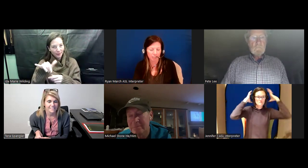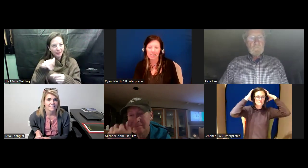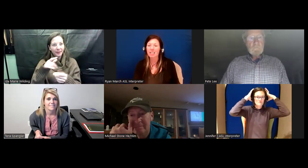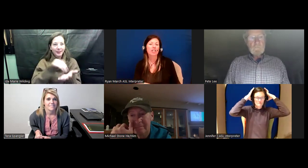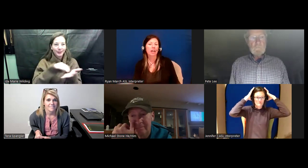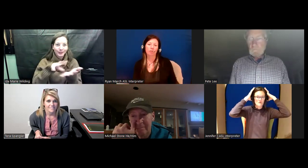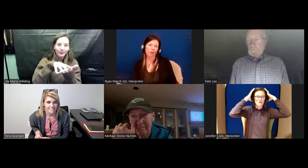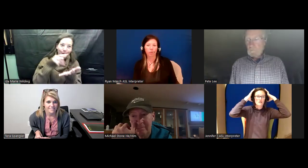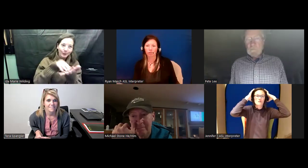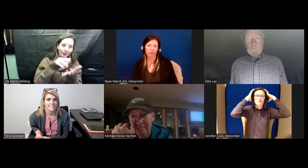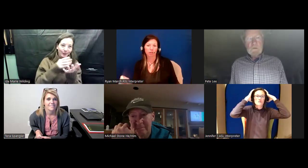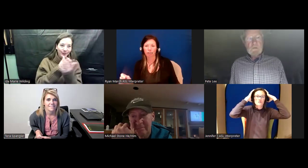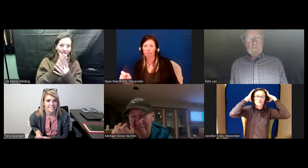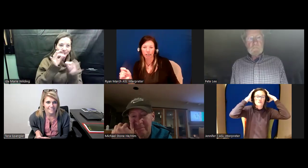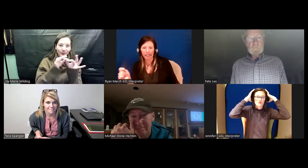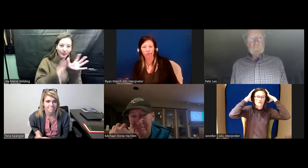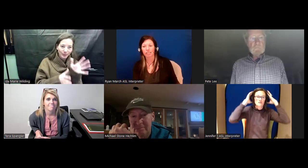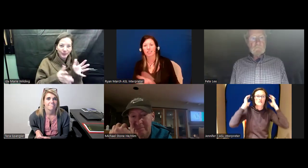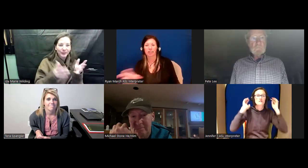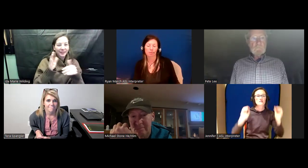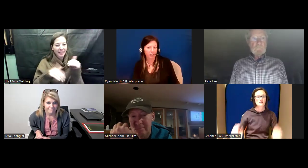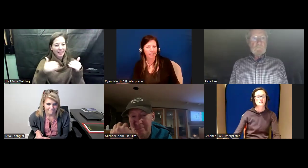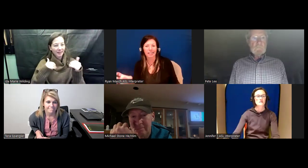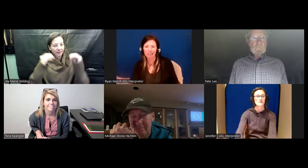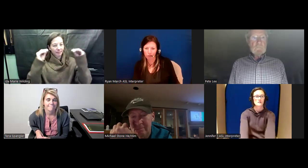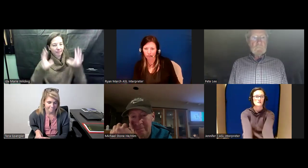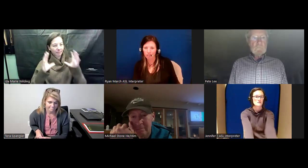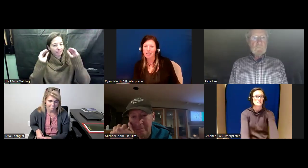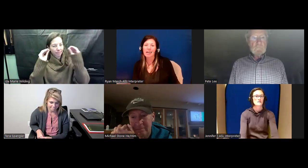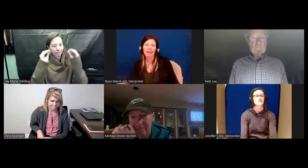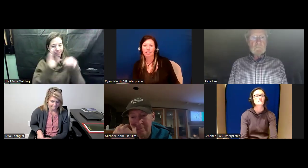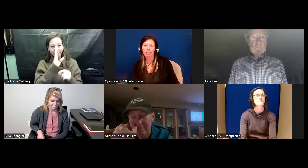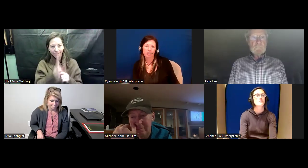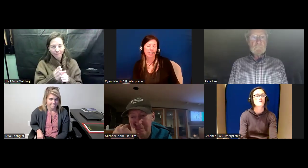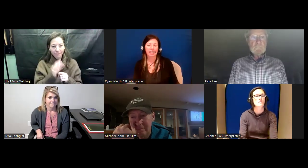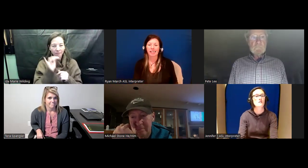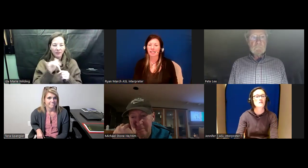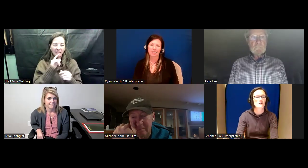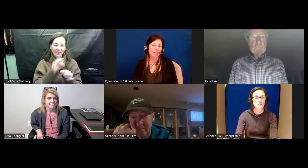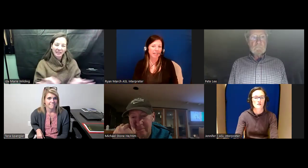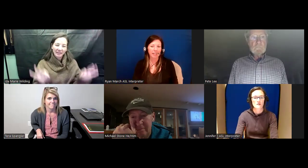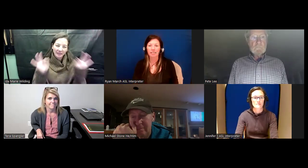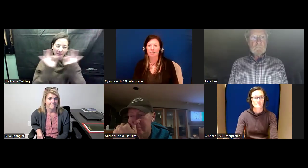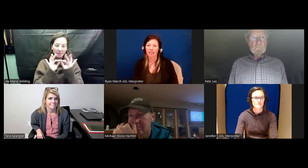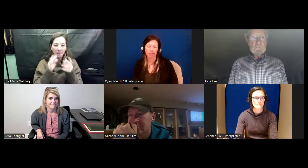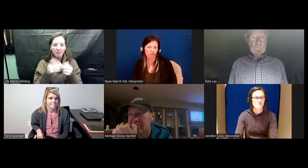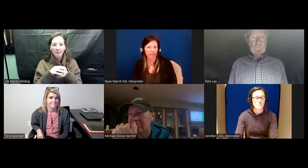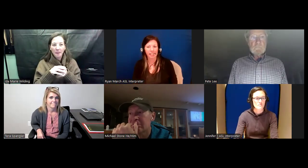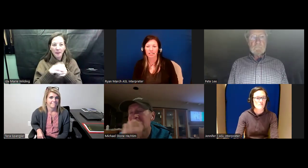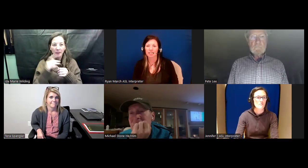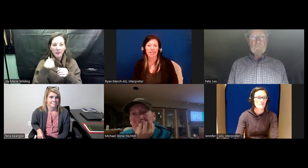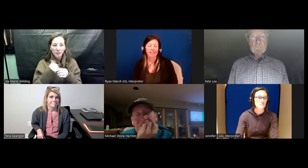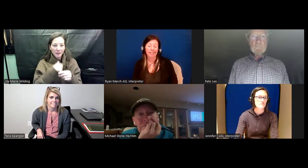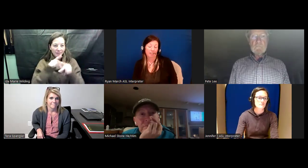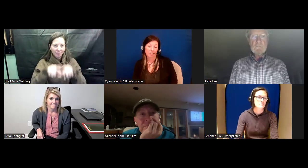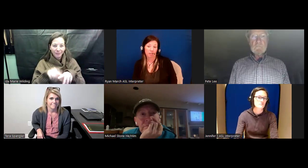students, not through a quote unquote third party, whereas the third party, the interpreters, have very stringent, guidelines to get their